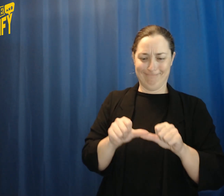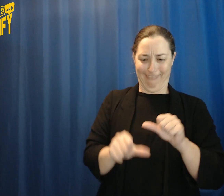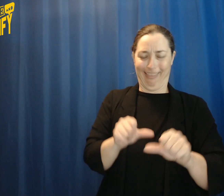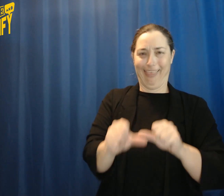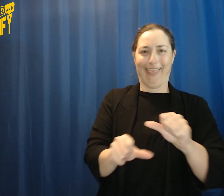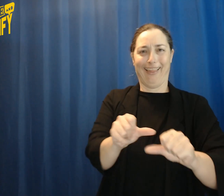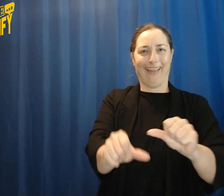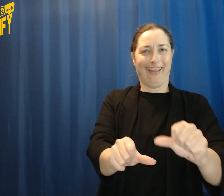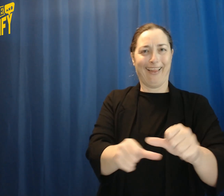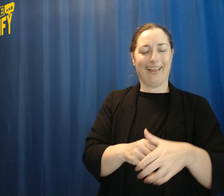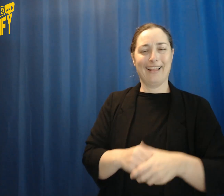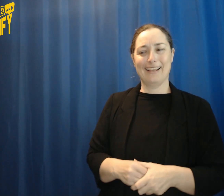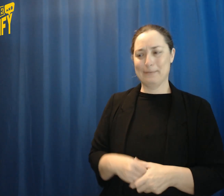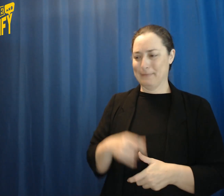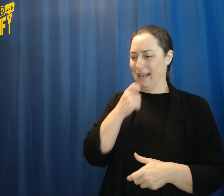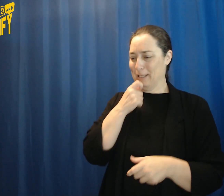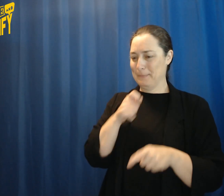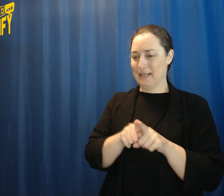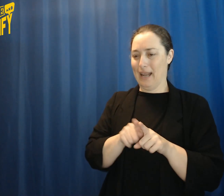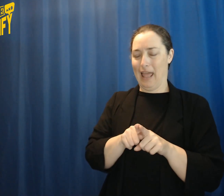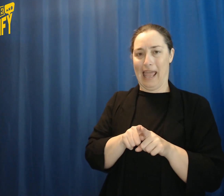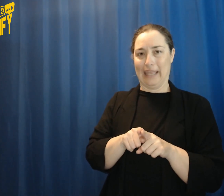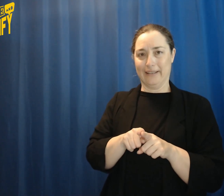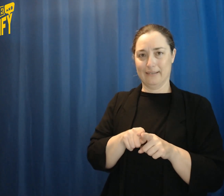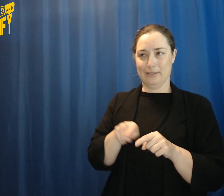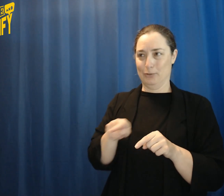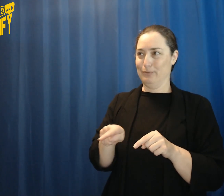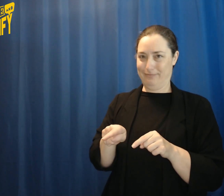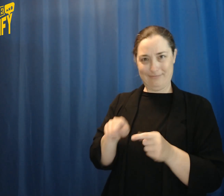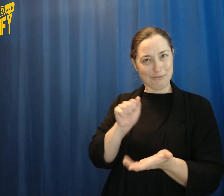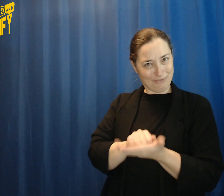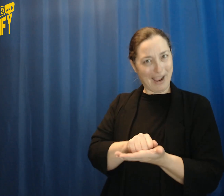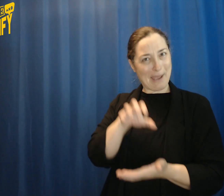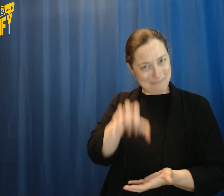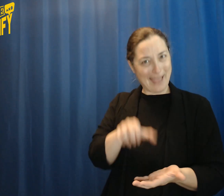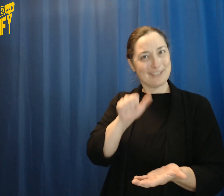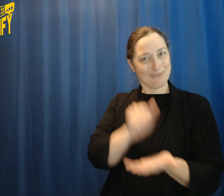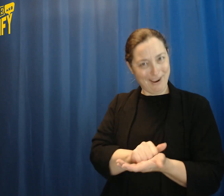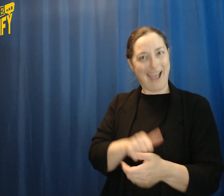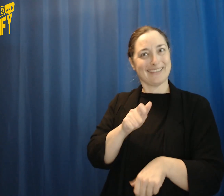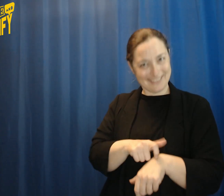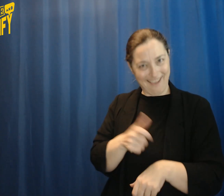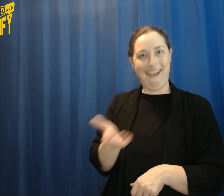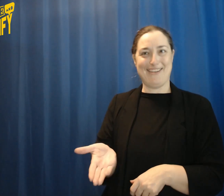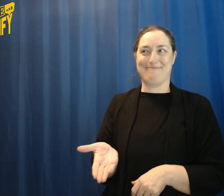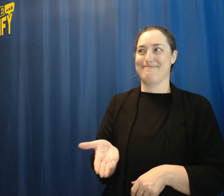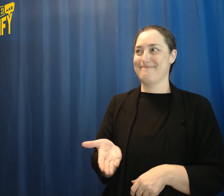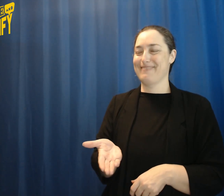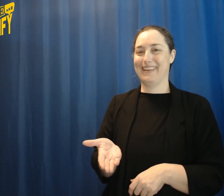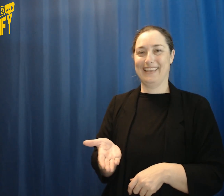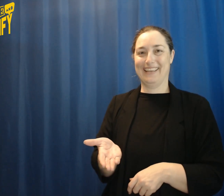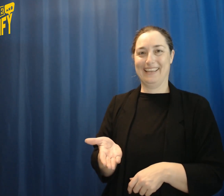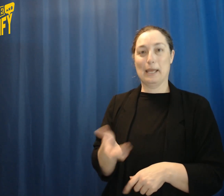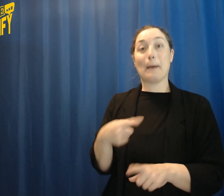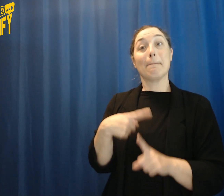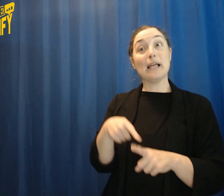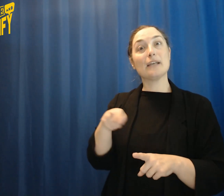it's almost like you just were in the right place at the right time, and you had the nerve, if that's the word,